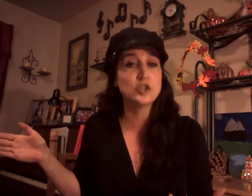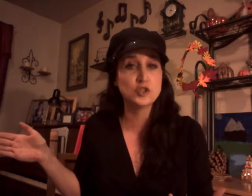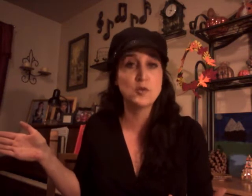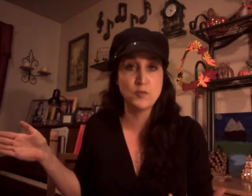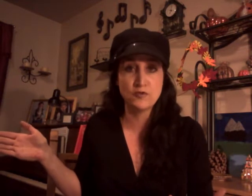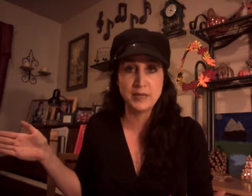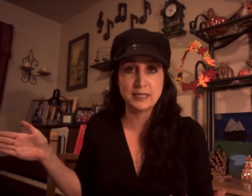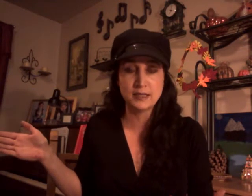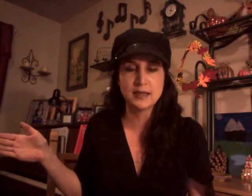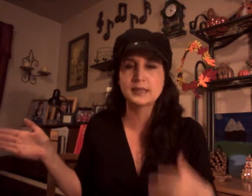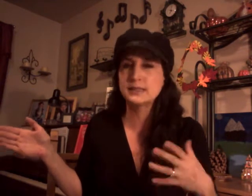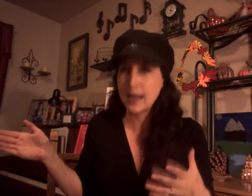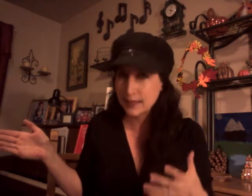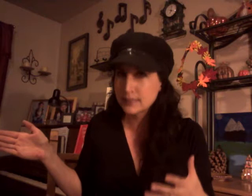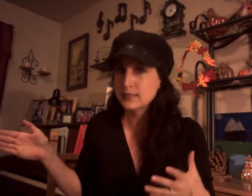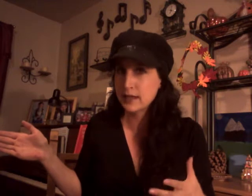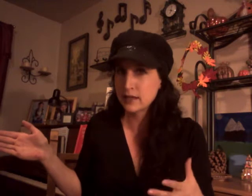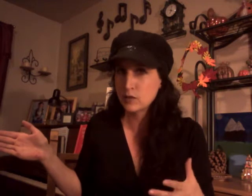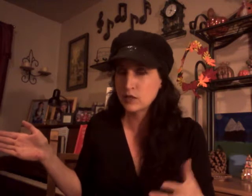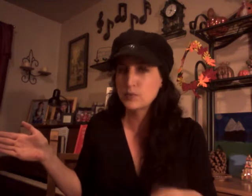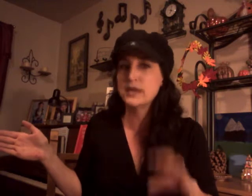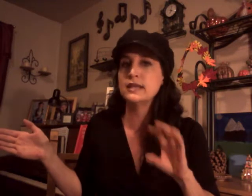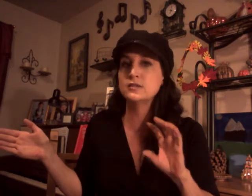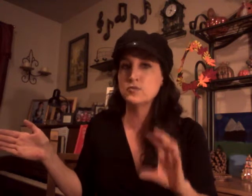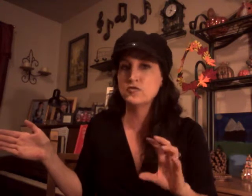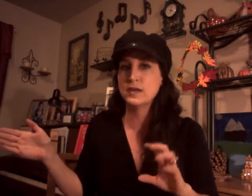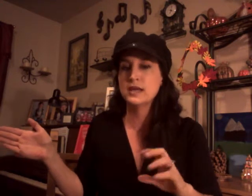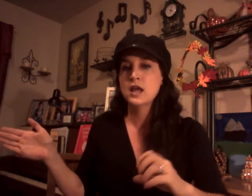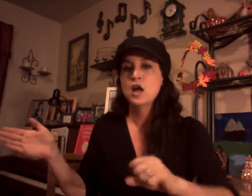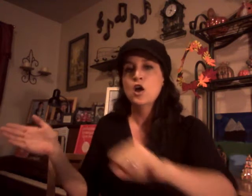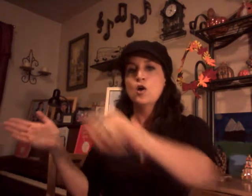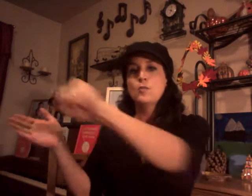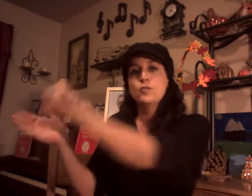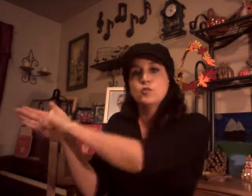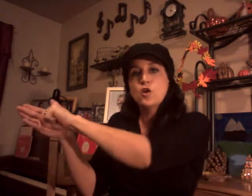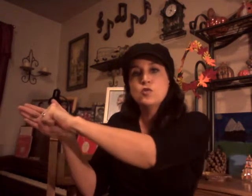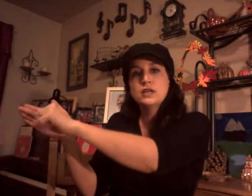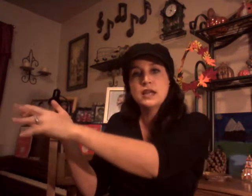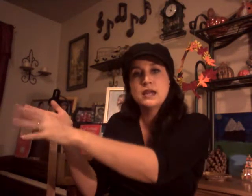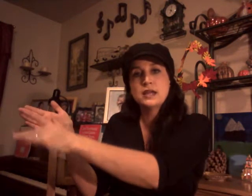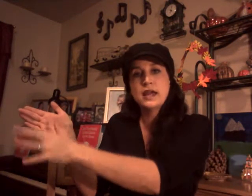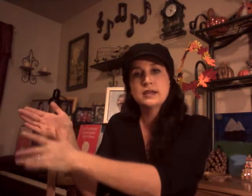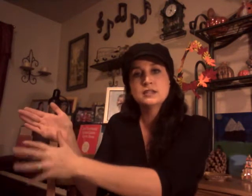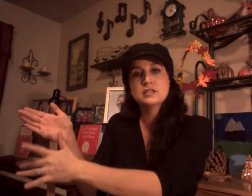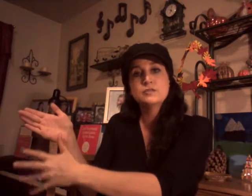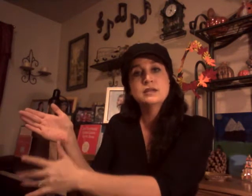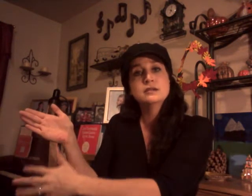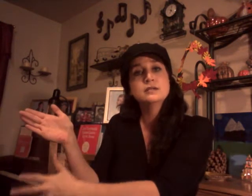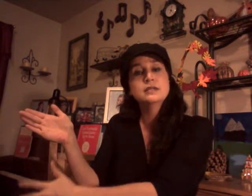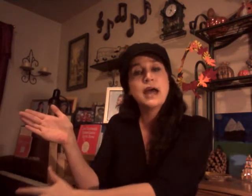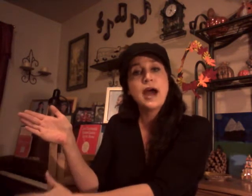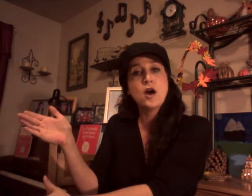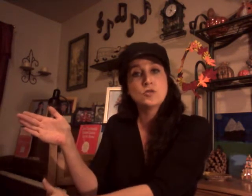liturgical movement. It's not exact sign language, but it's movement. Broken and spilled